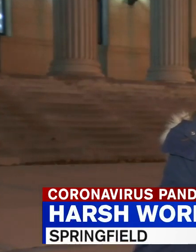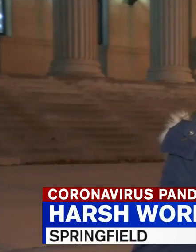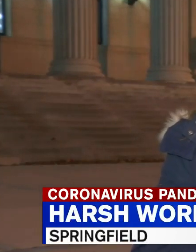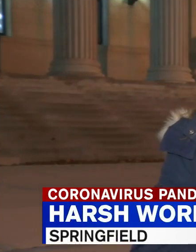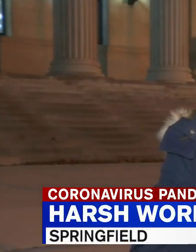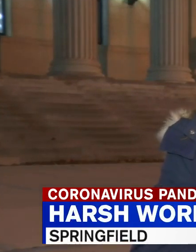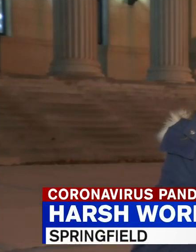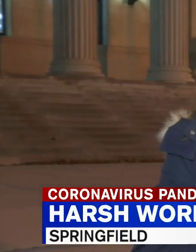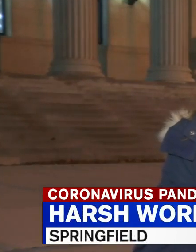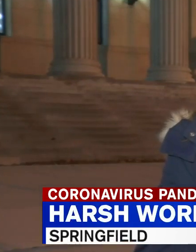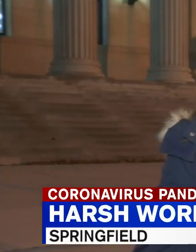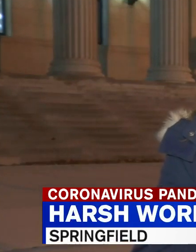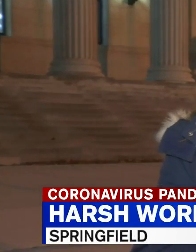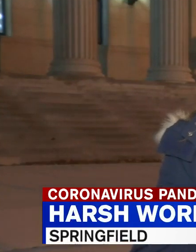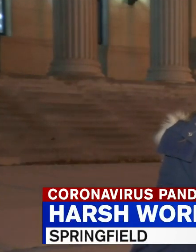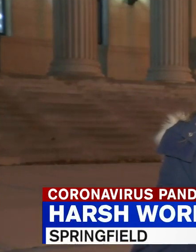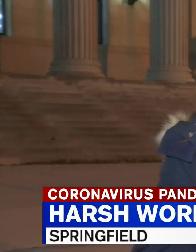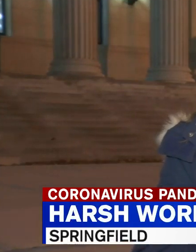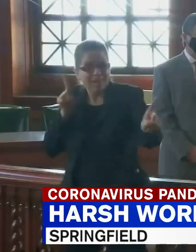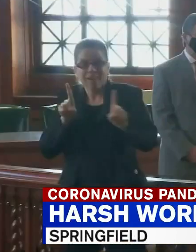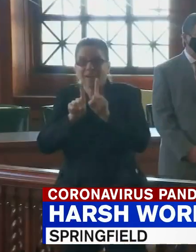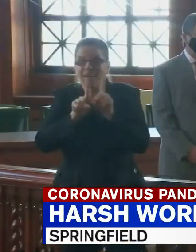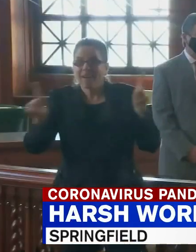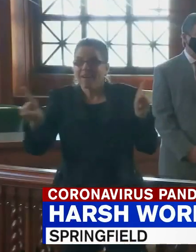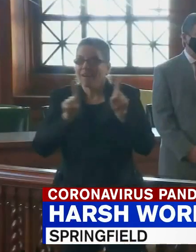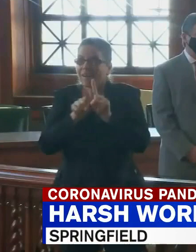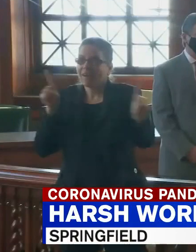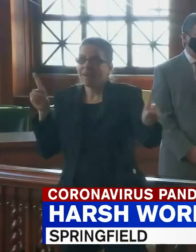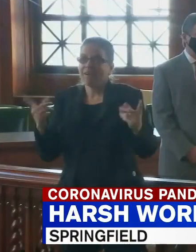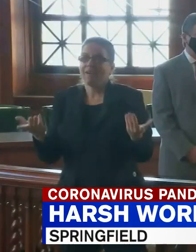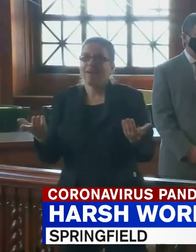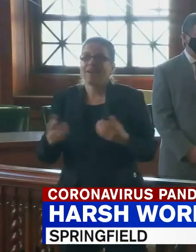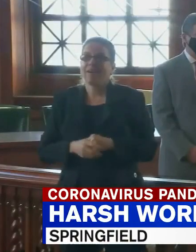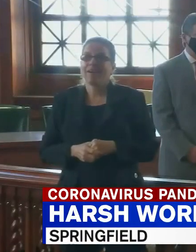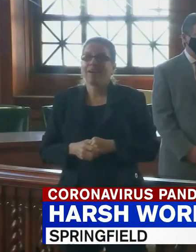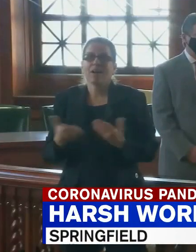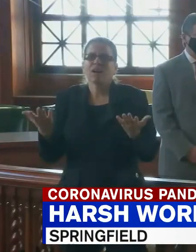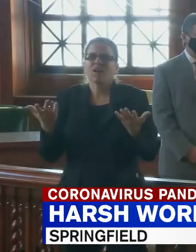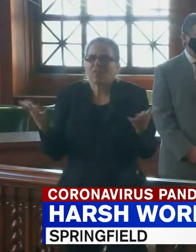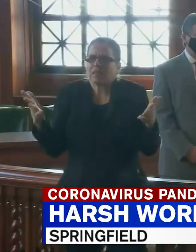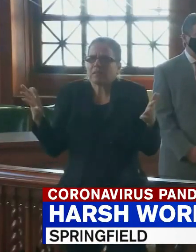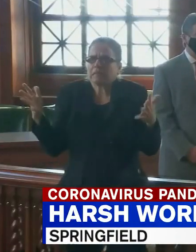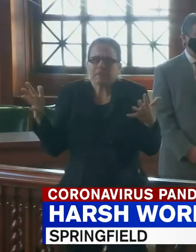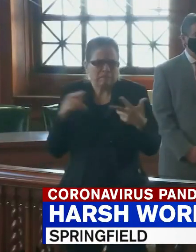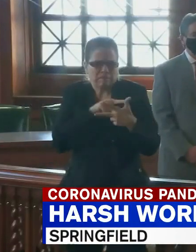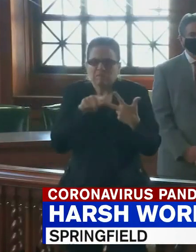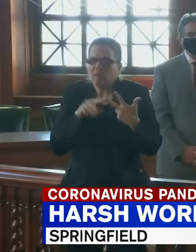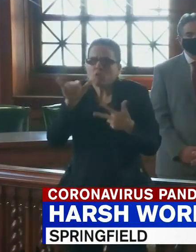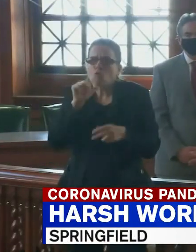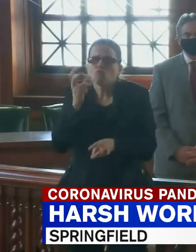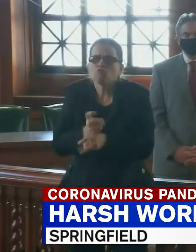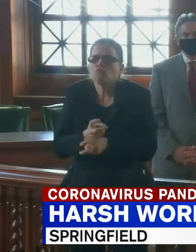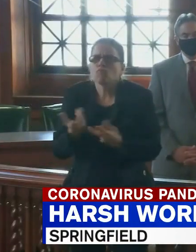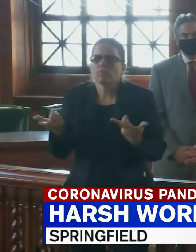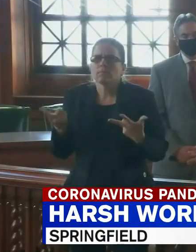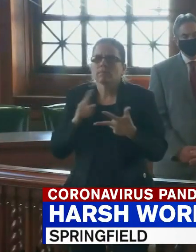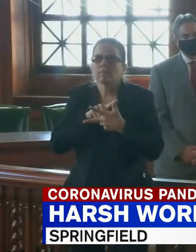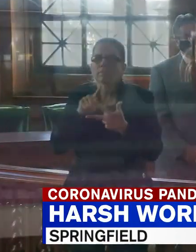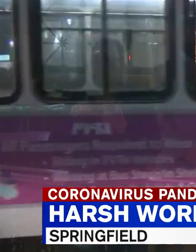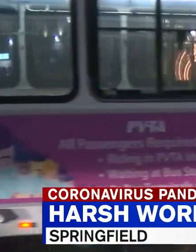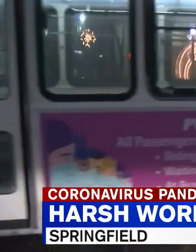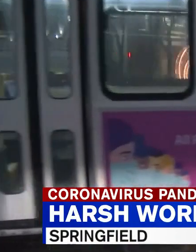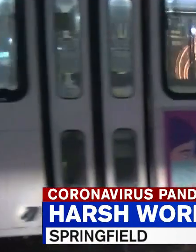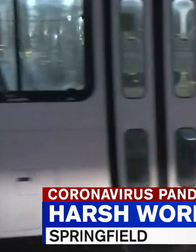had a strong message for city residents. What will it take? Will it take someone to die in your own